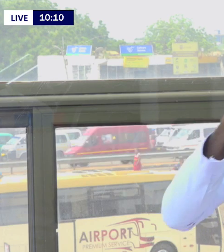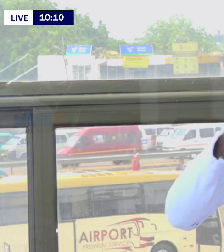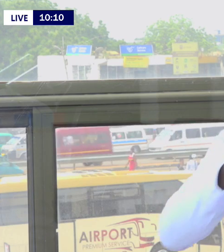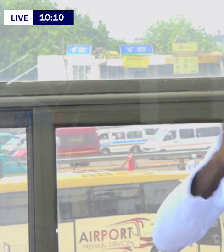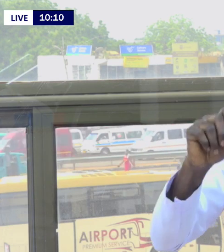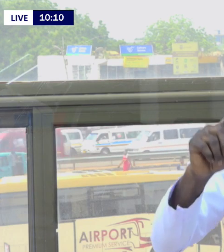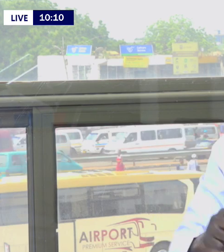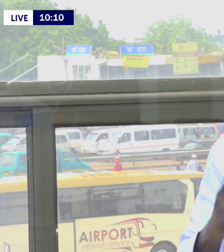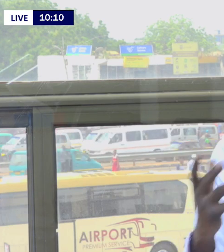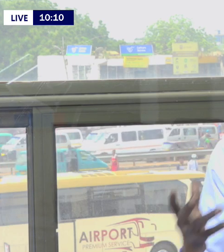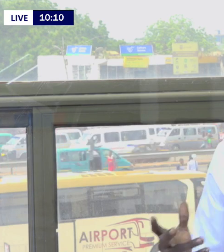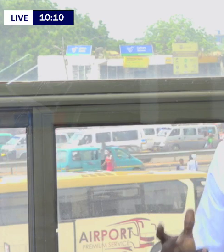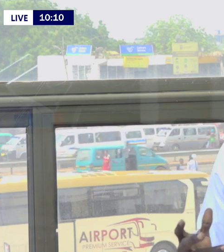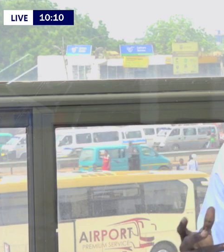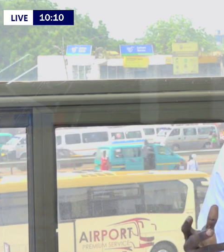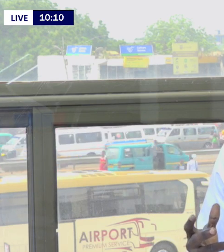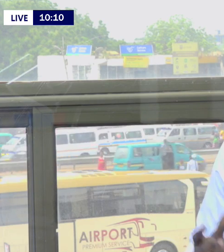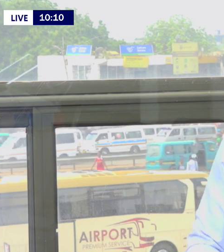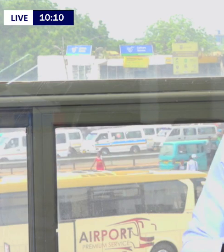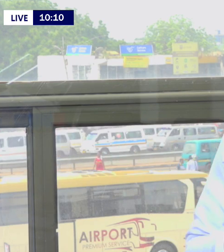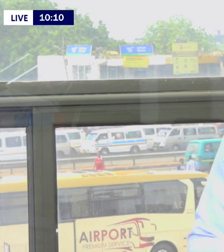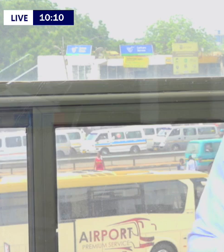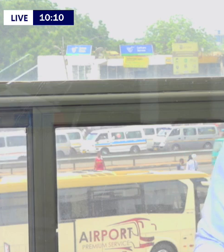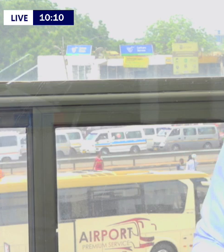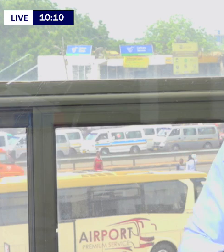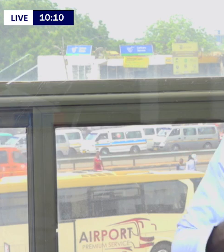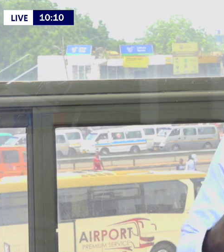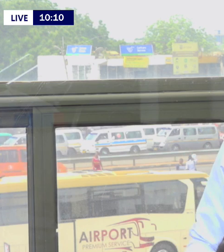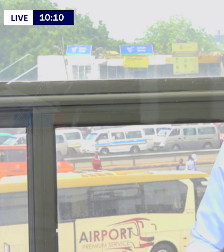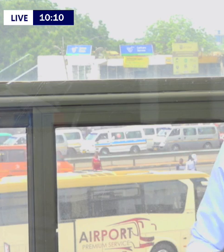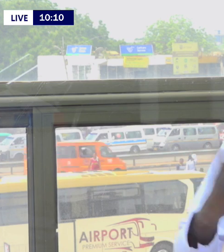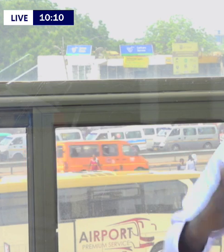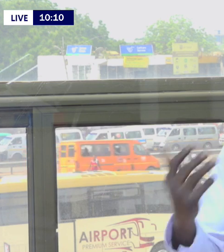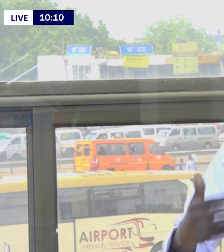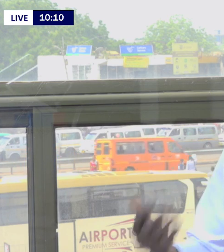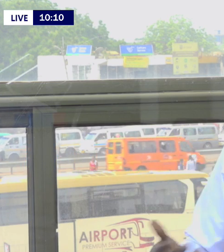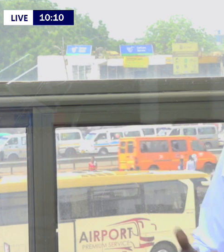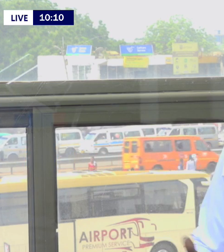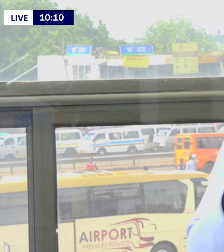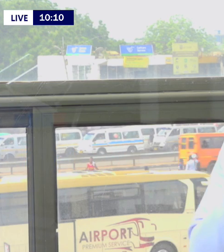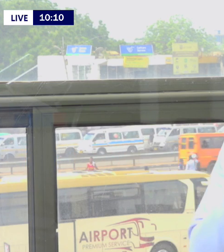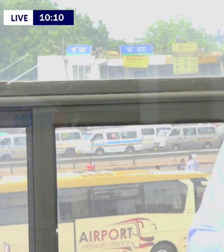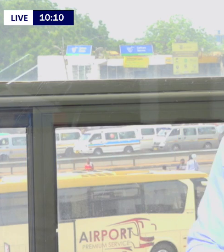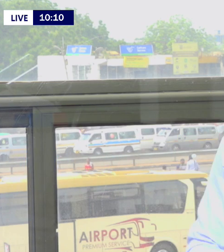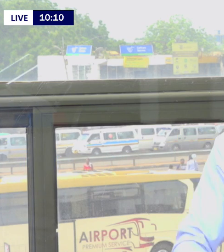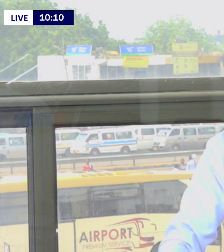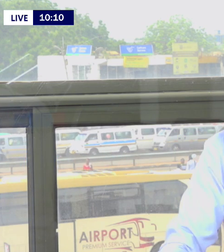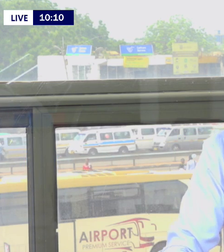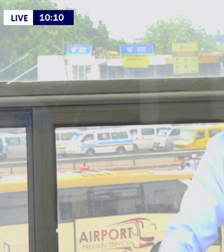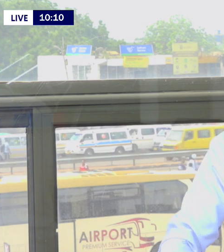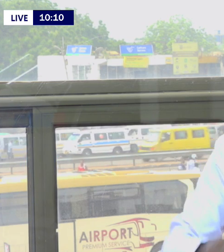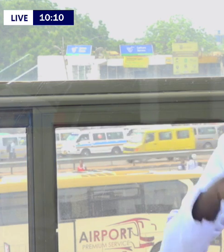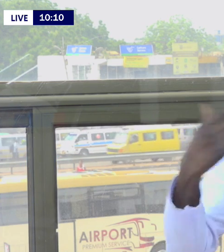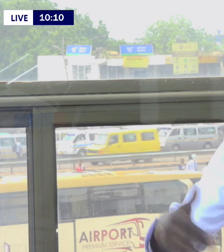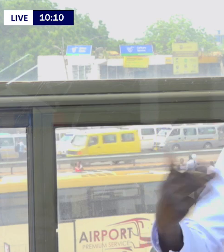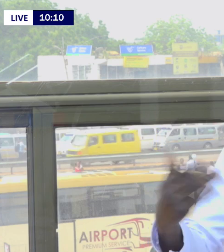amaya amaya kesi kesi ni nina ye biye warm because the data is showing say yari ene unkona tem so mo madri ya unse by summer